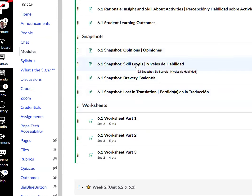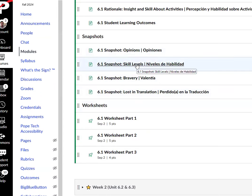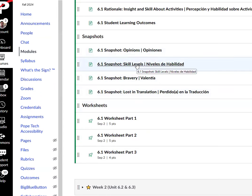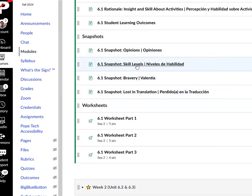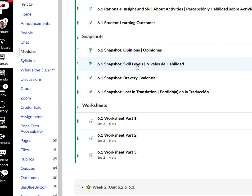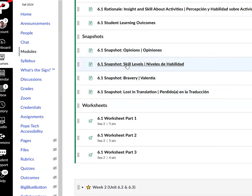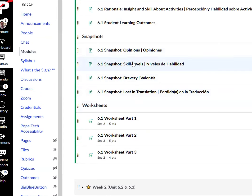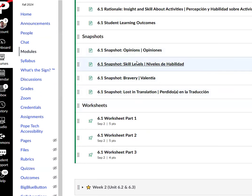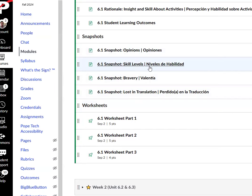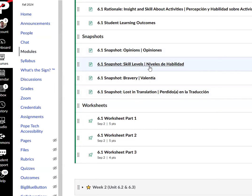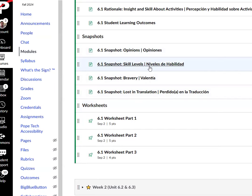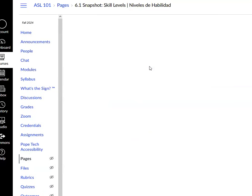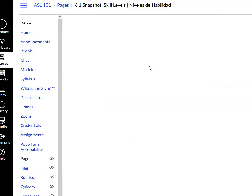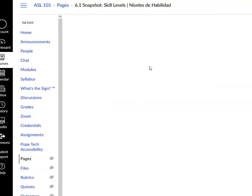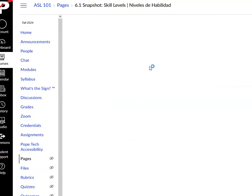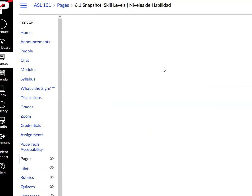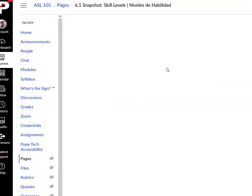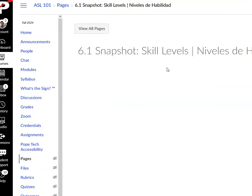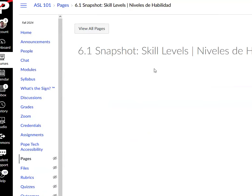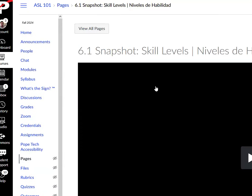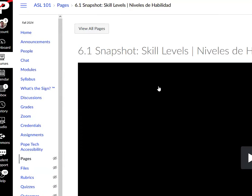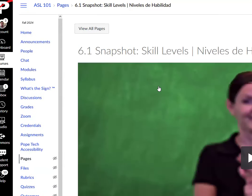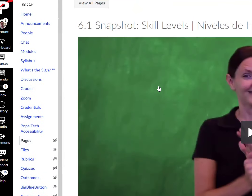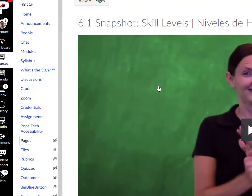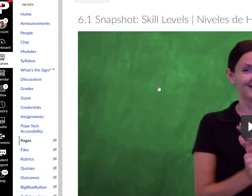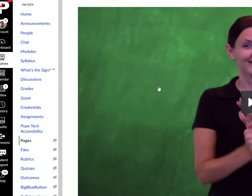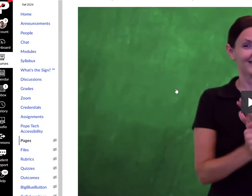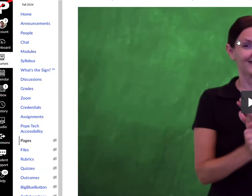example, there's skill levels right here.